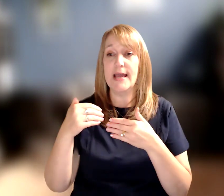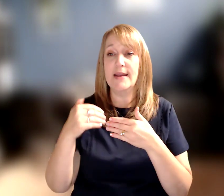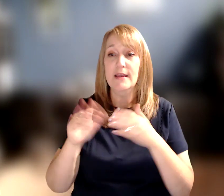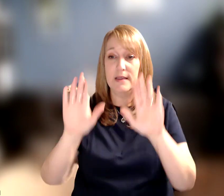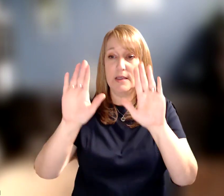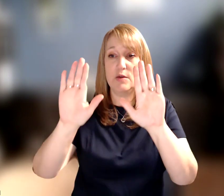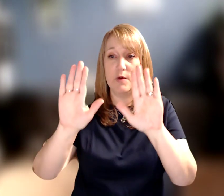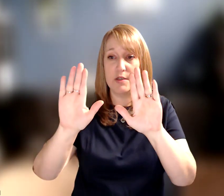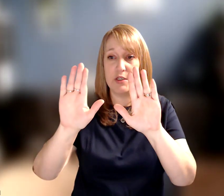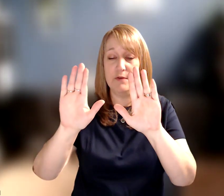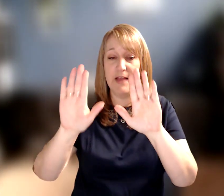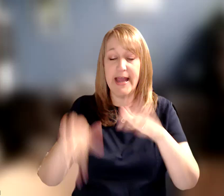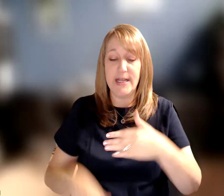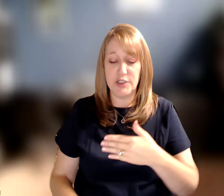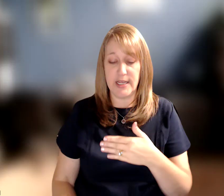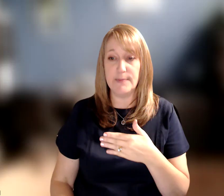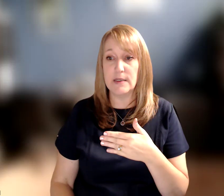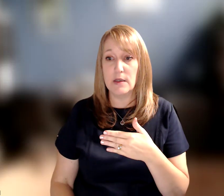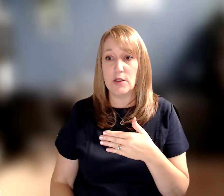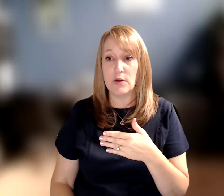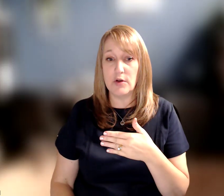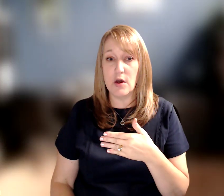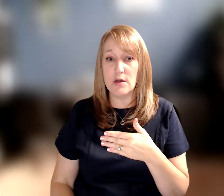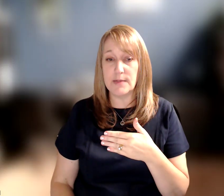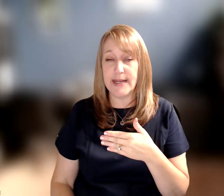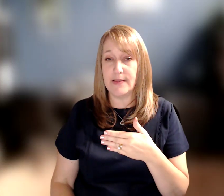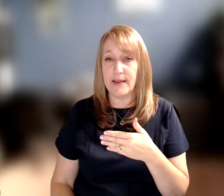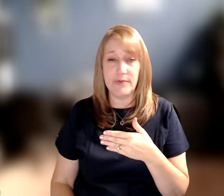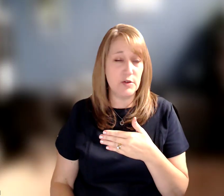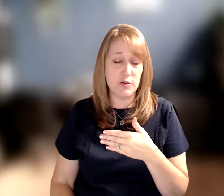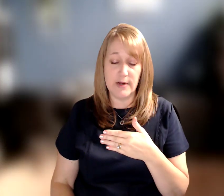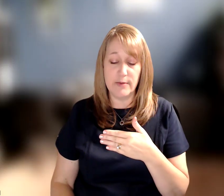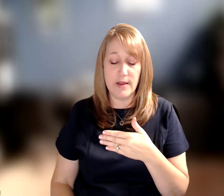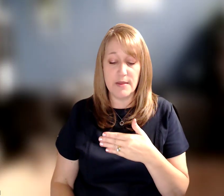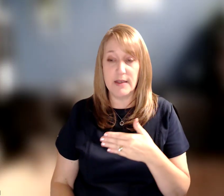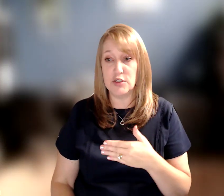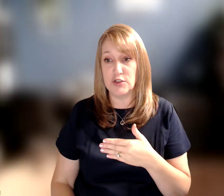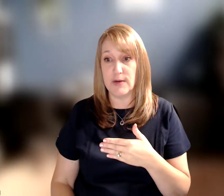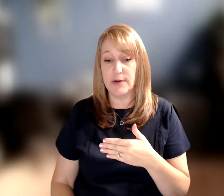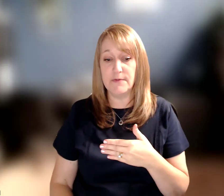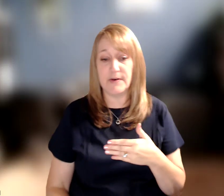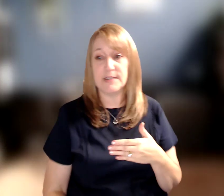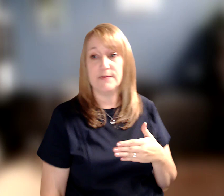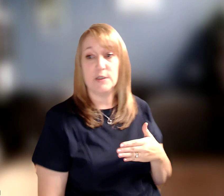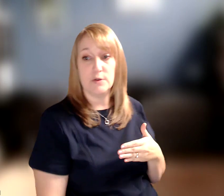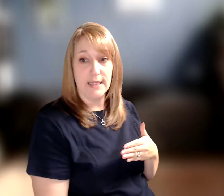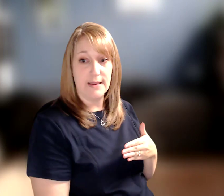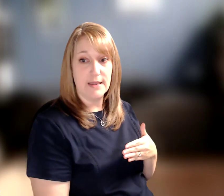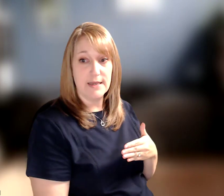bread, you want two flat hand shapes. Your non-dominant hand, the hand that you don't write with, is just right here in front of you like this.